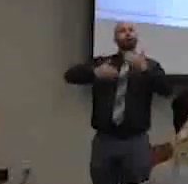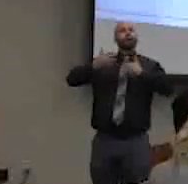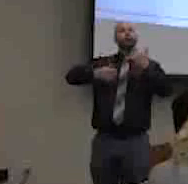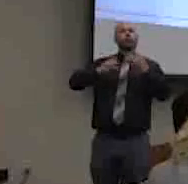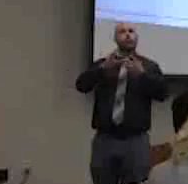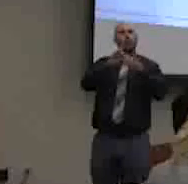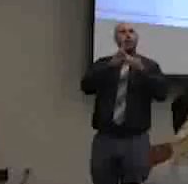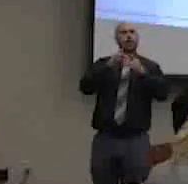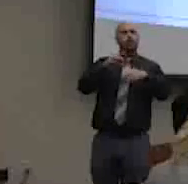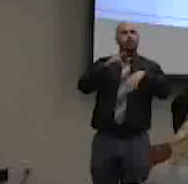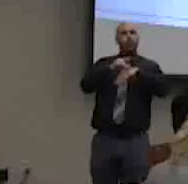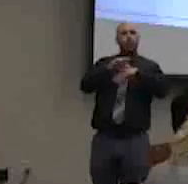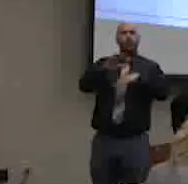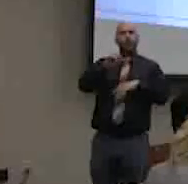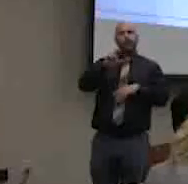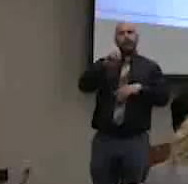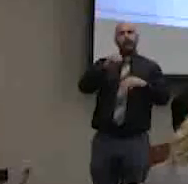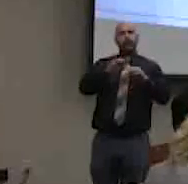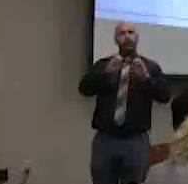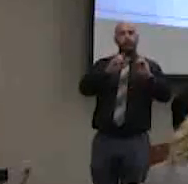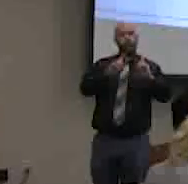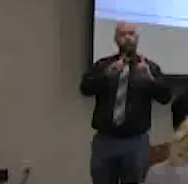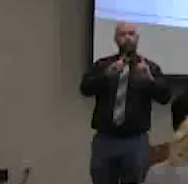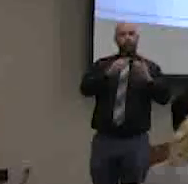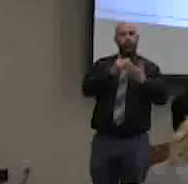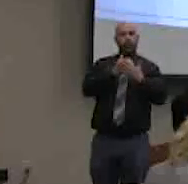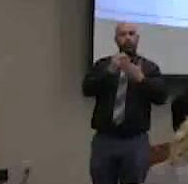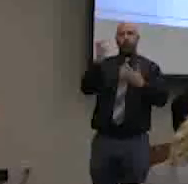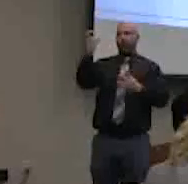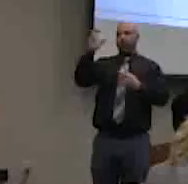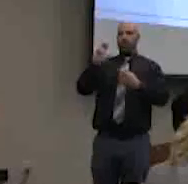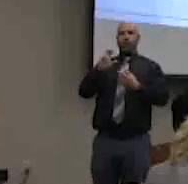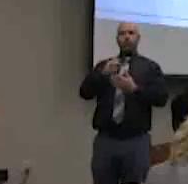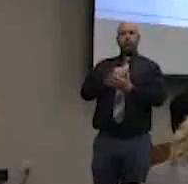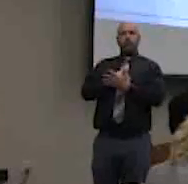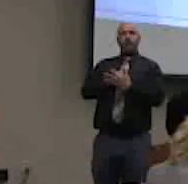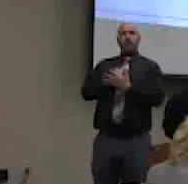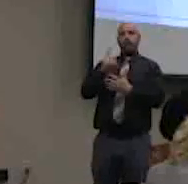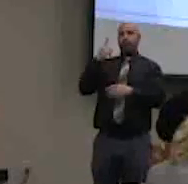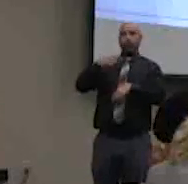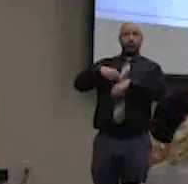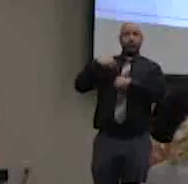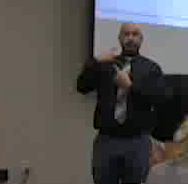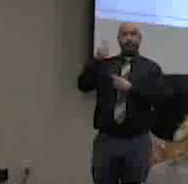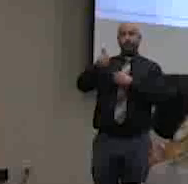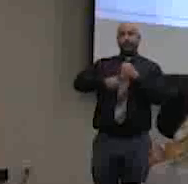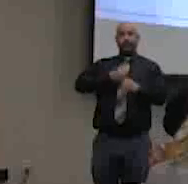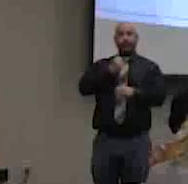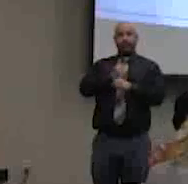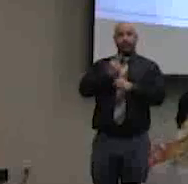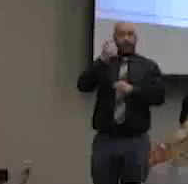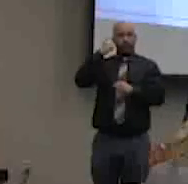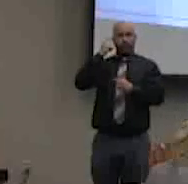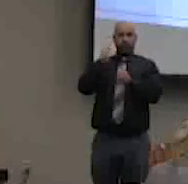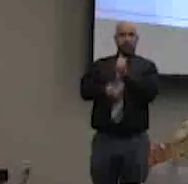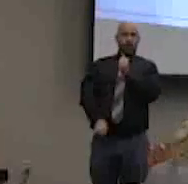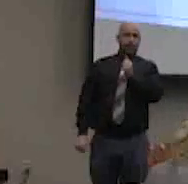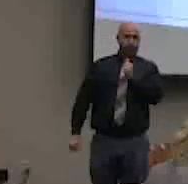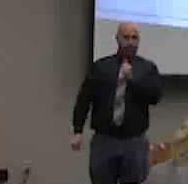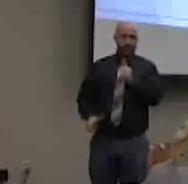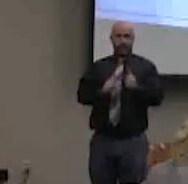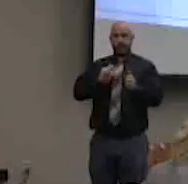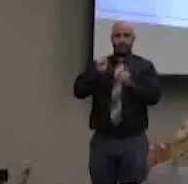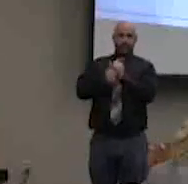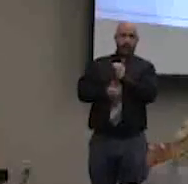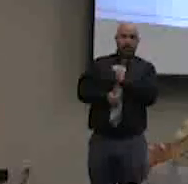with this new investment that we got for the first time in a decade from the governor and our legislature. And so really taking that and